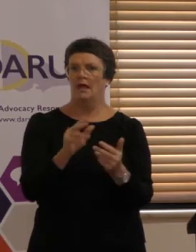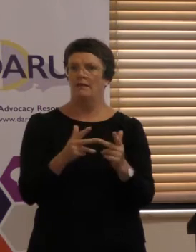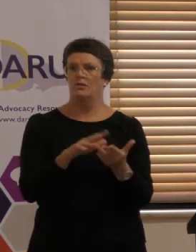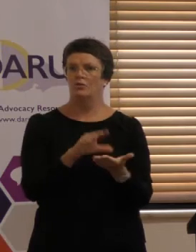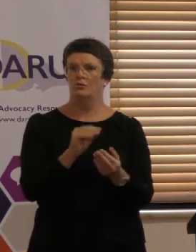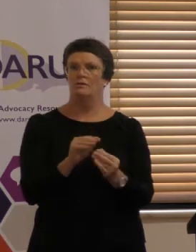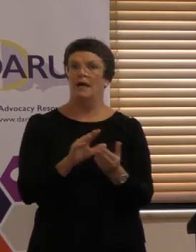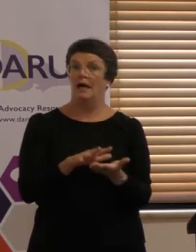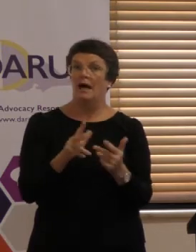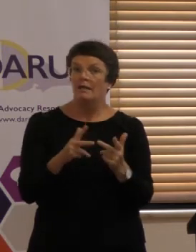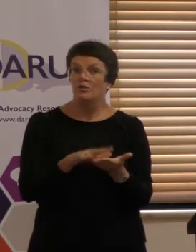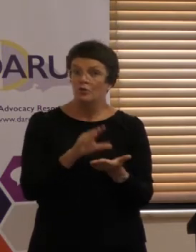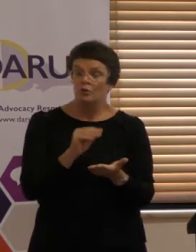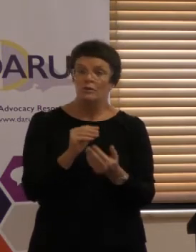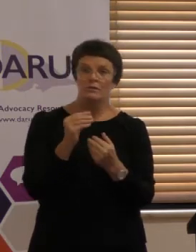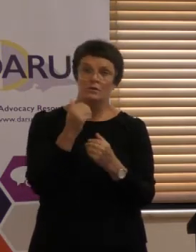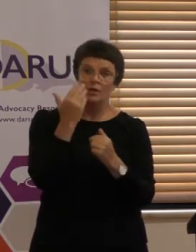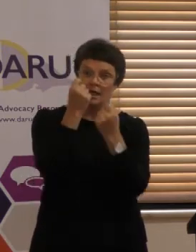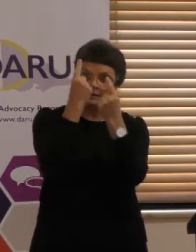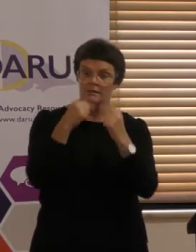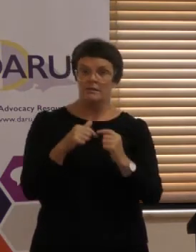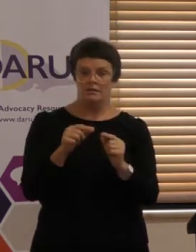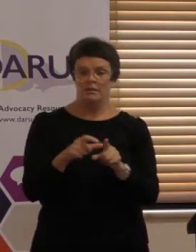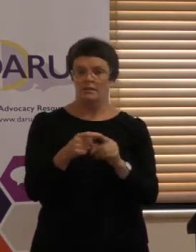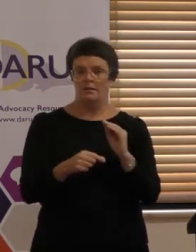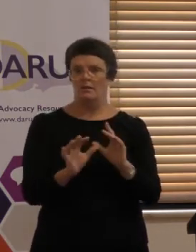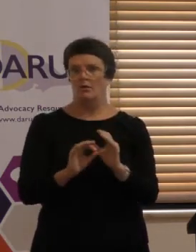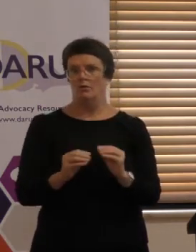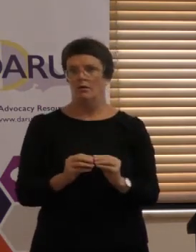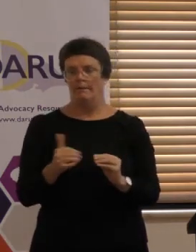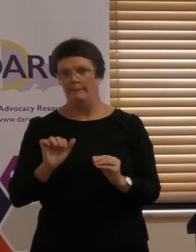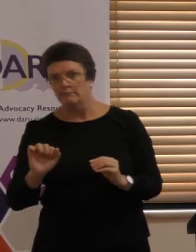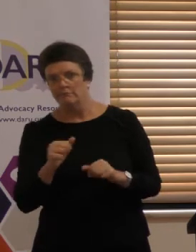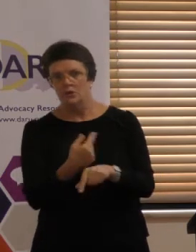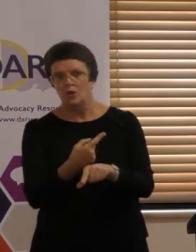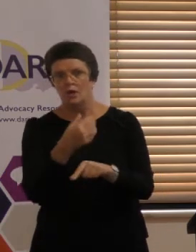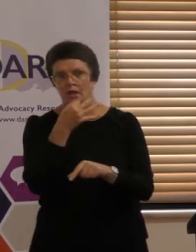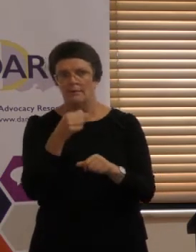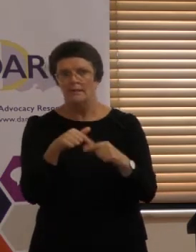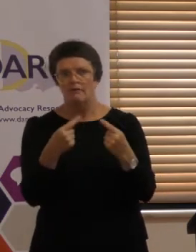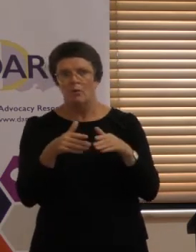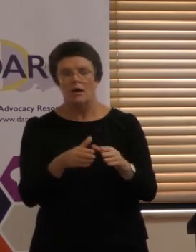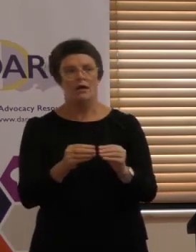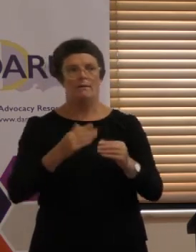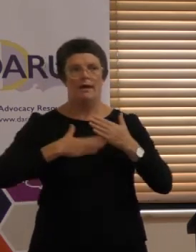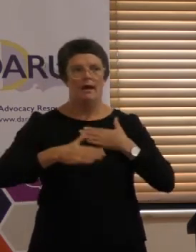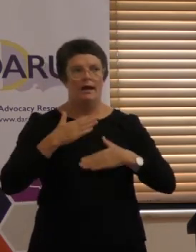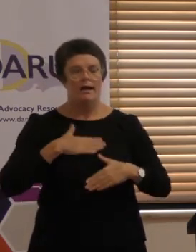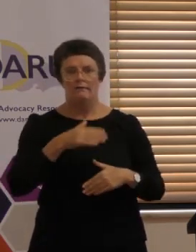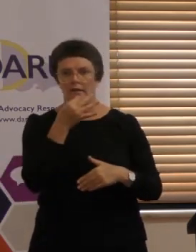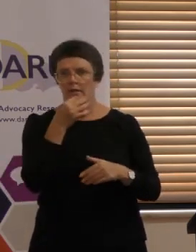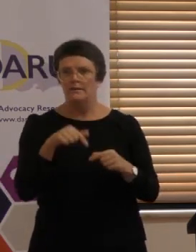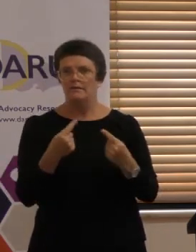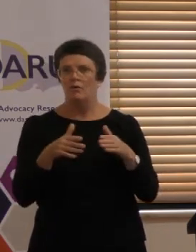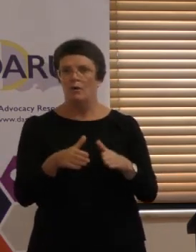understand disability either. Their peers don't understand why they might talk differently or behave differently.